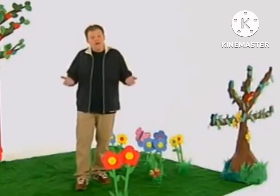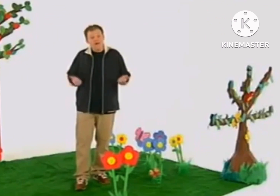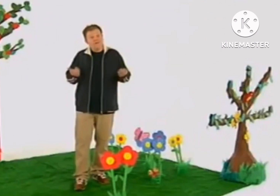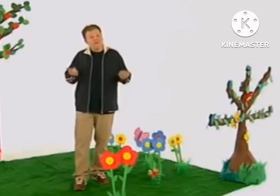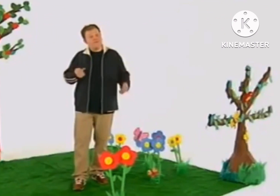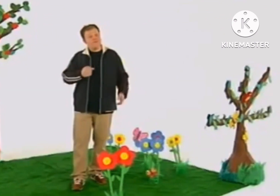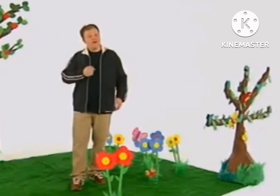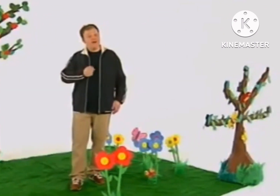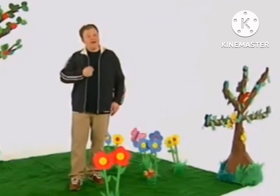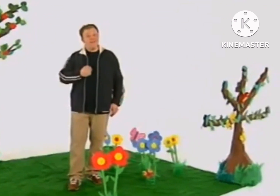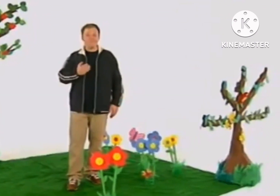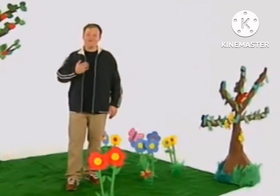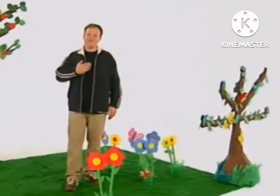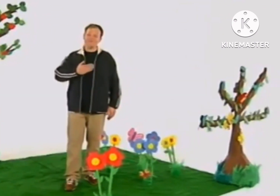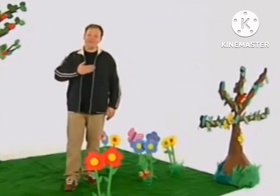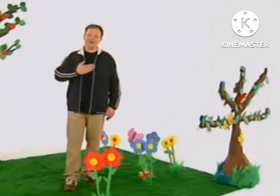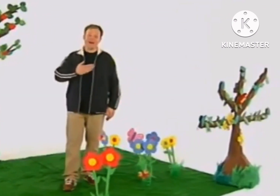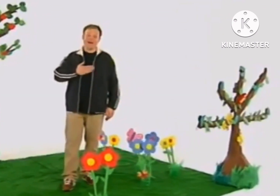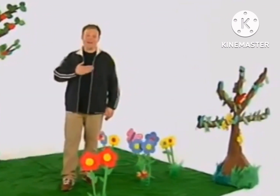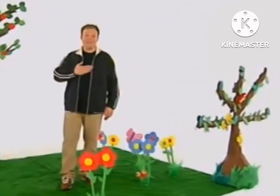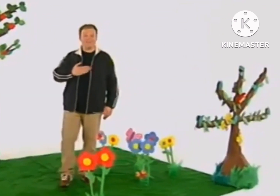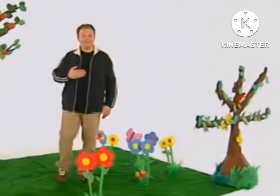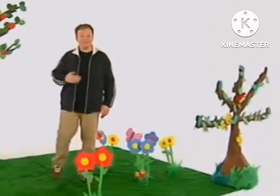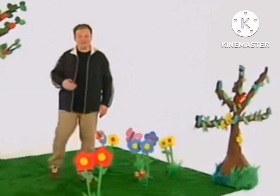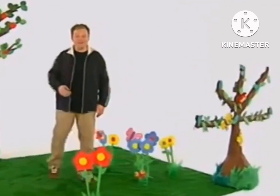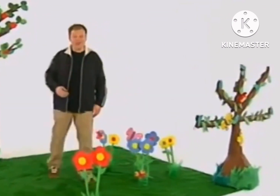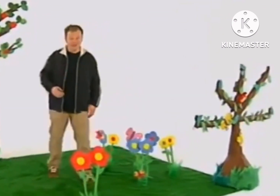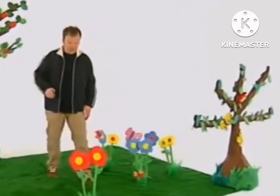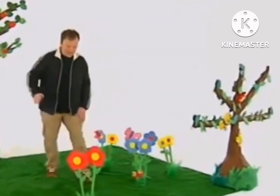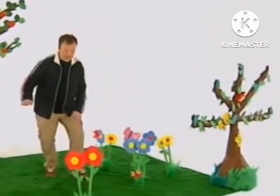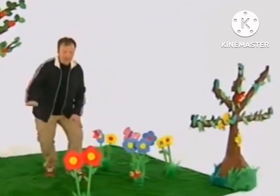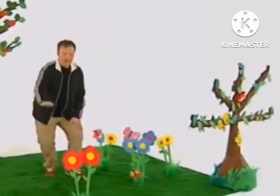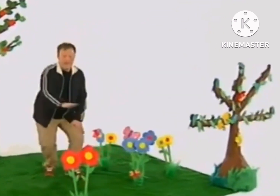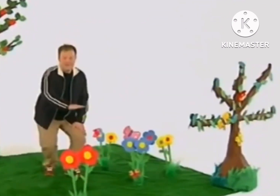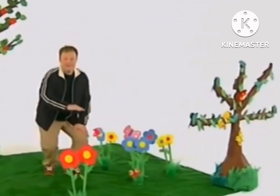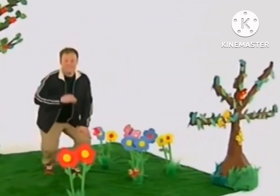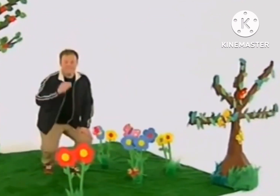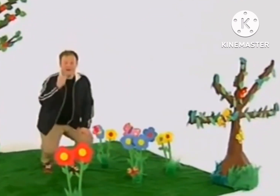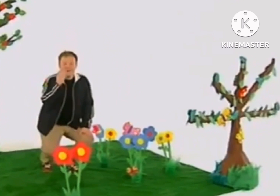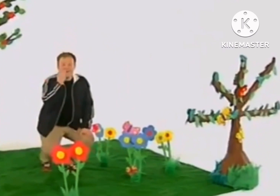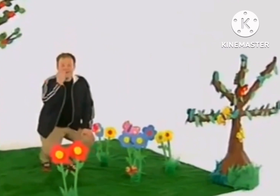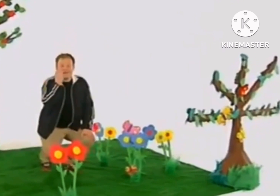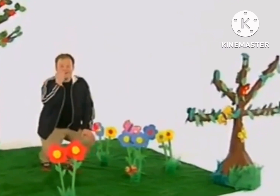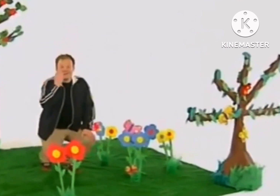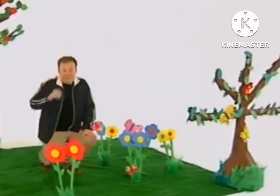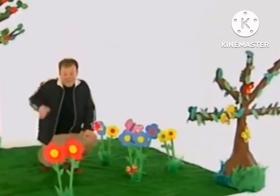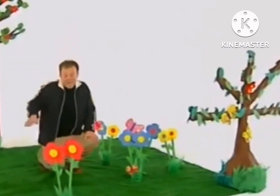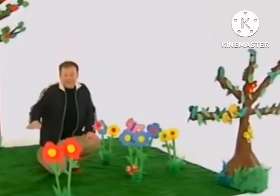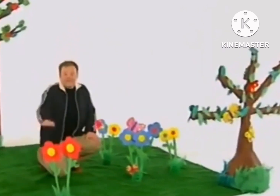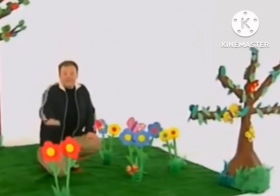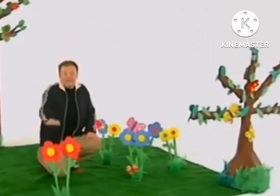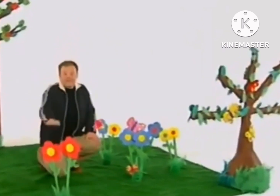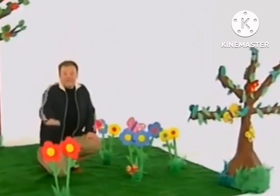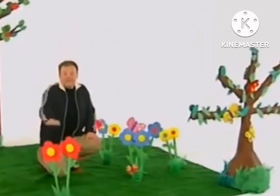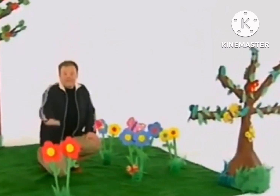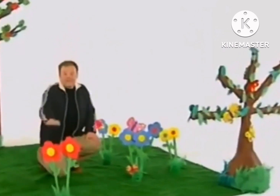Where do I most like to be? In my garden. Oh my gosh,